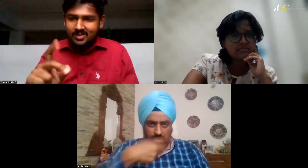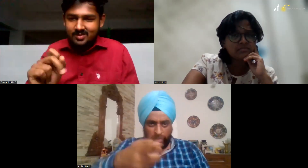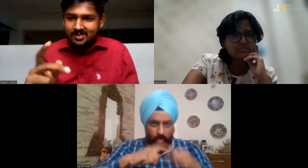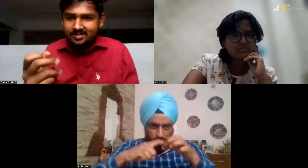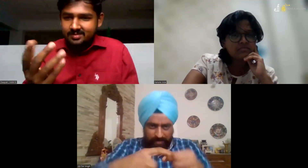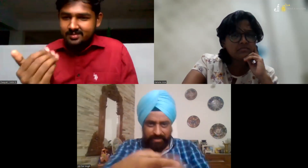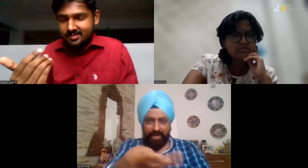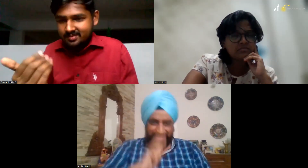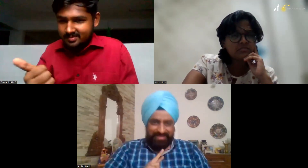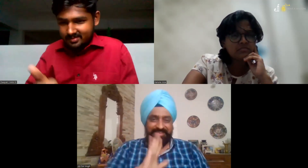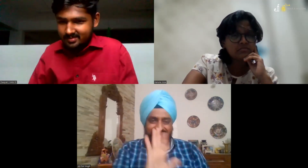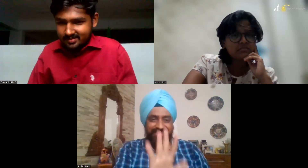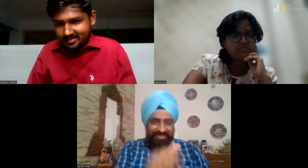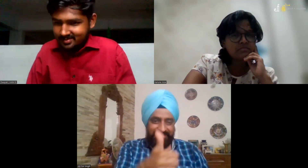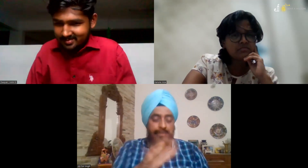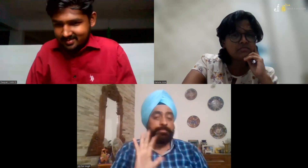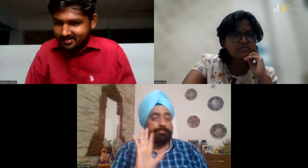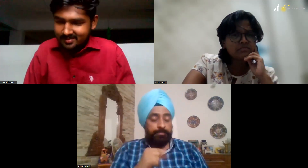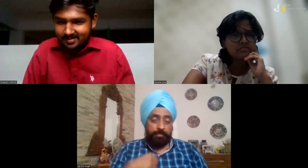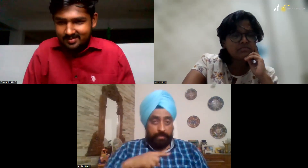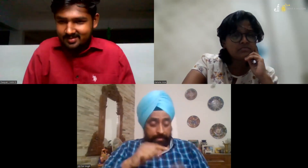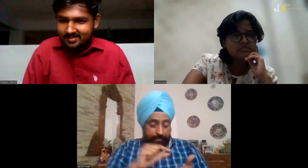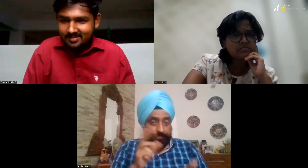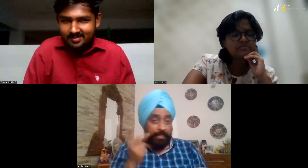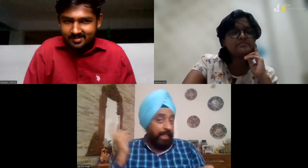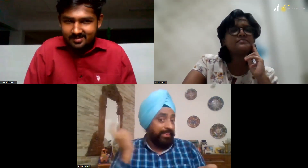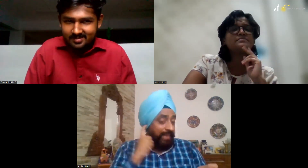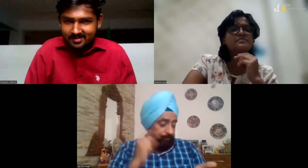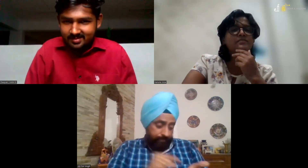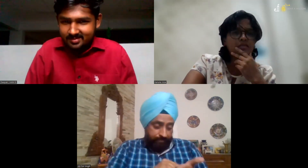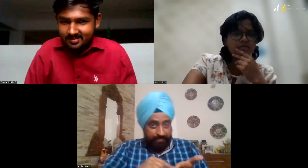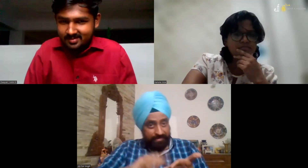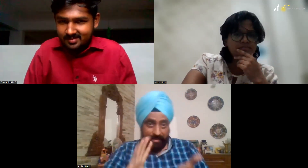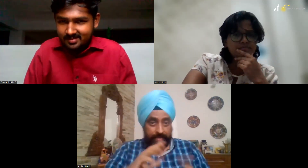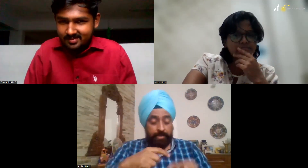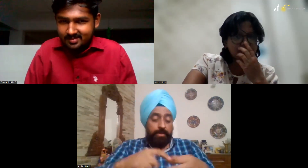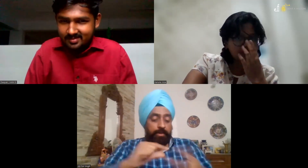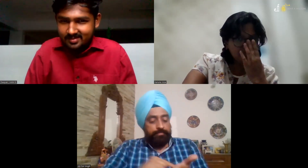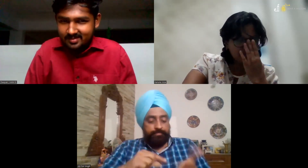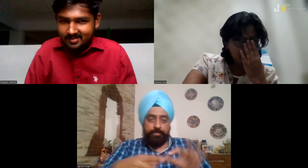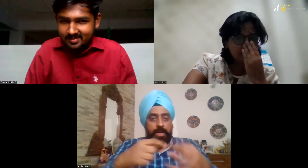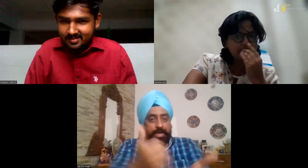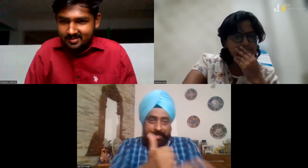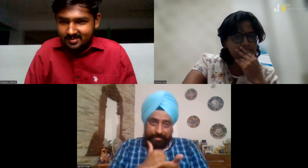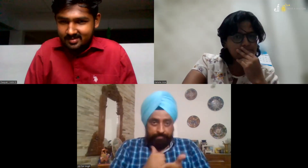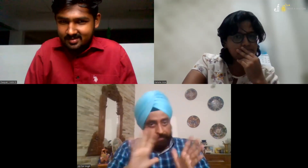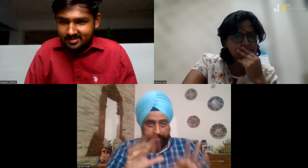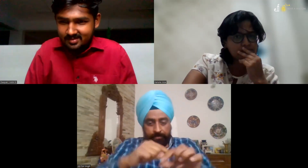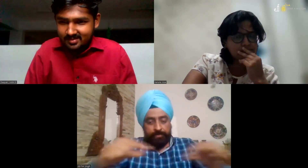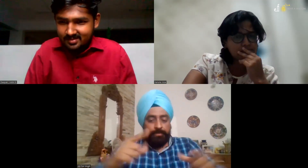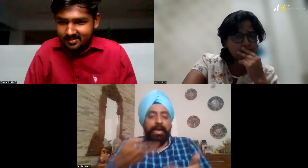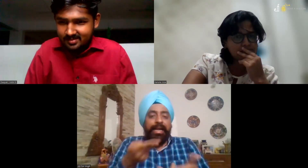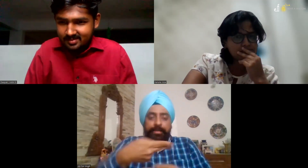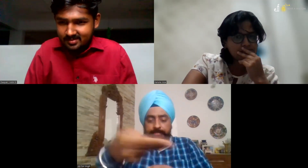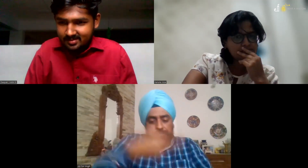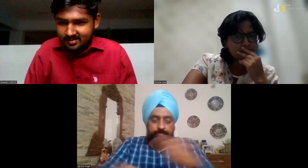question. No, I'm going to question him. Just a minute. So see, we had a